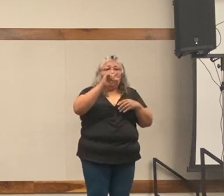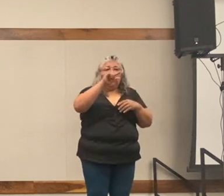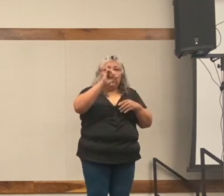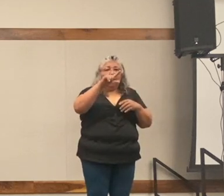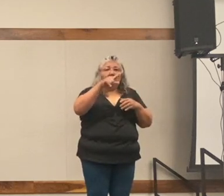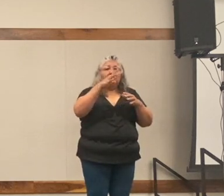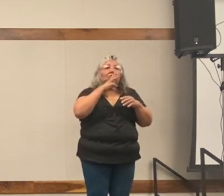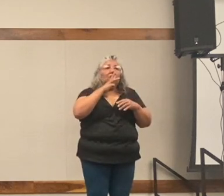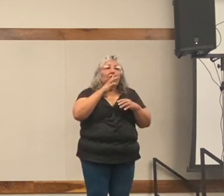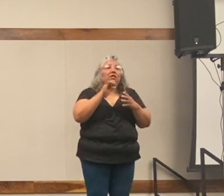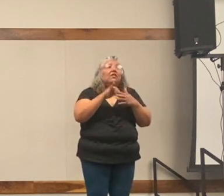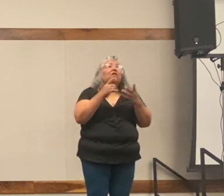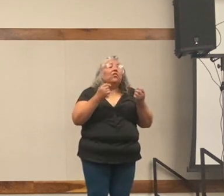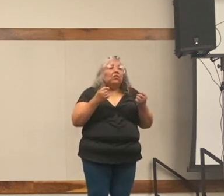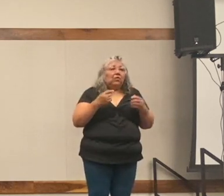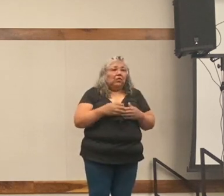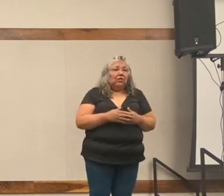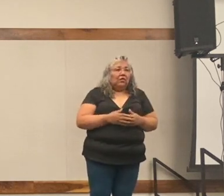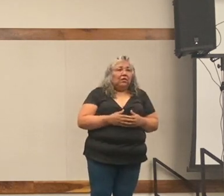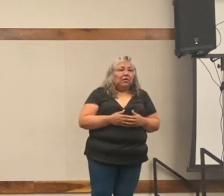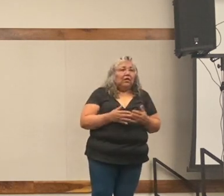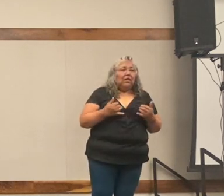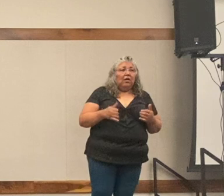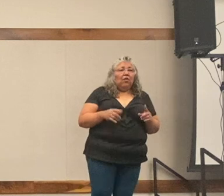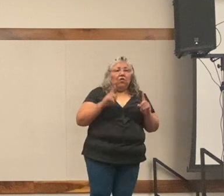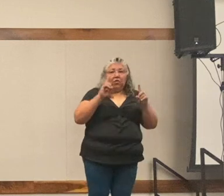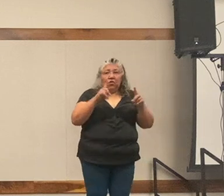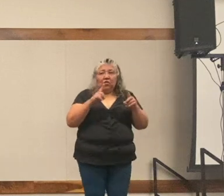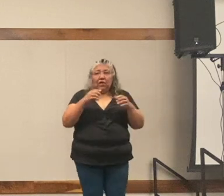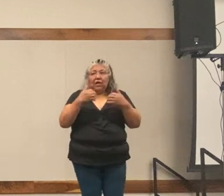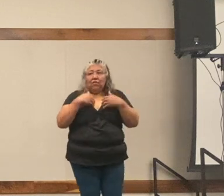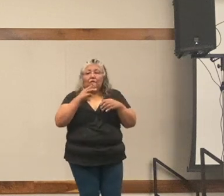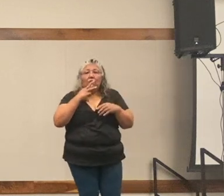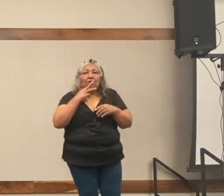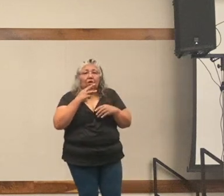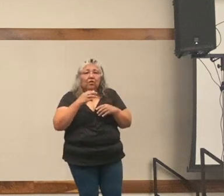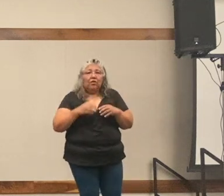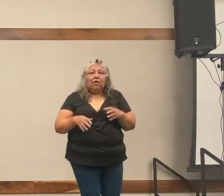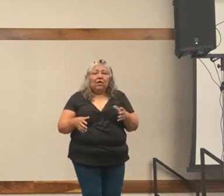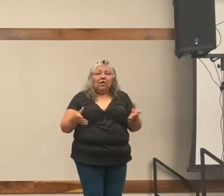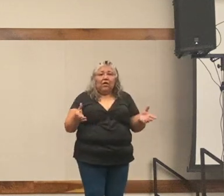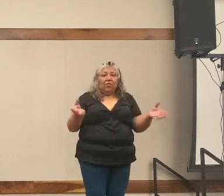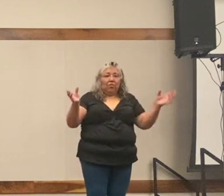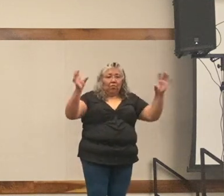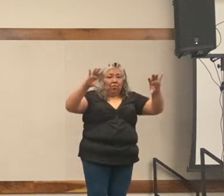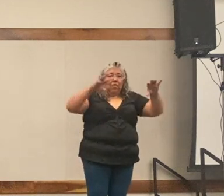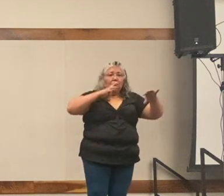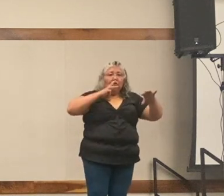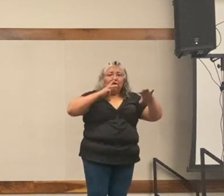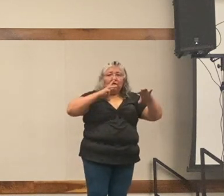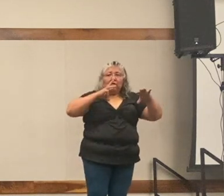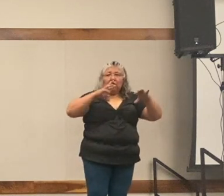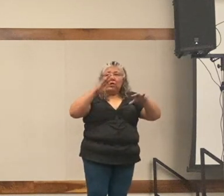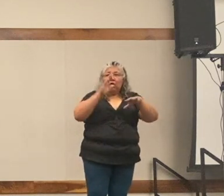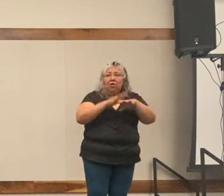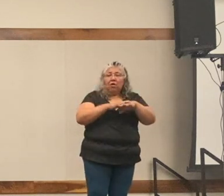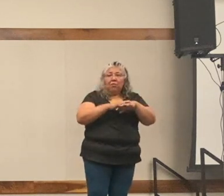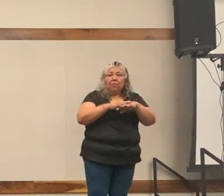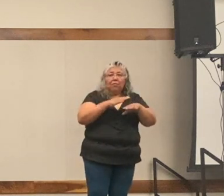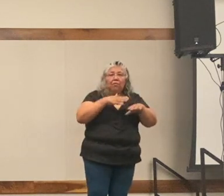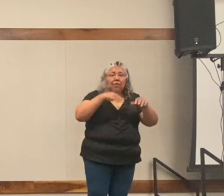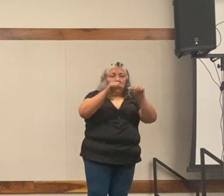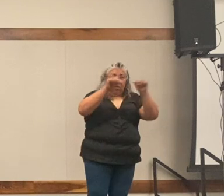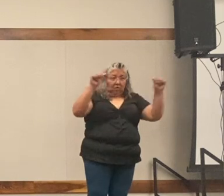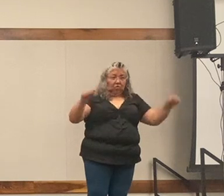water. Okay? That's what I want. He says, now go and grab some jugs of water and pour water all over my